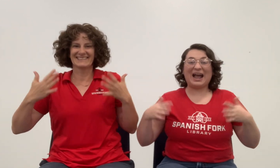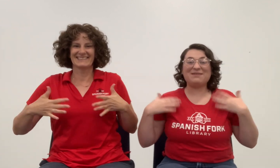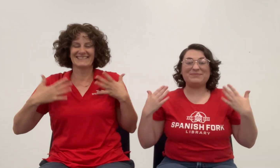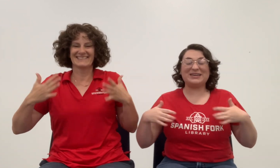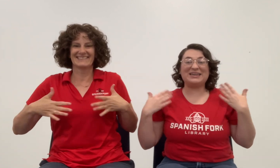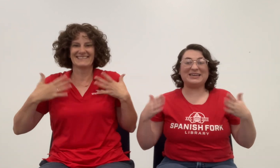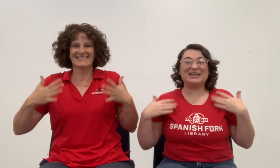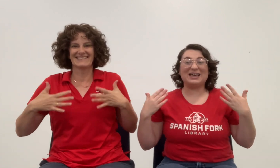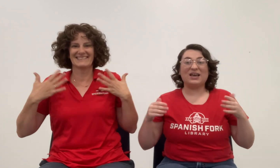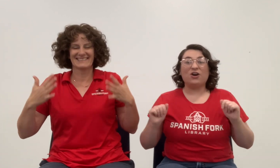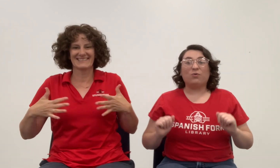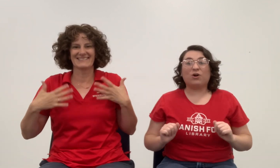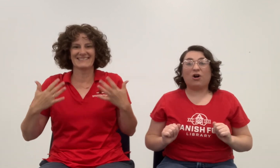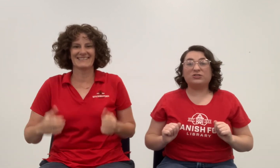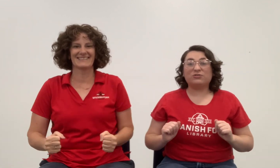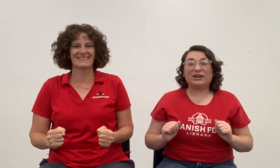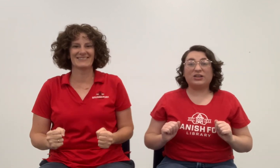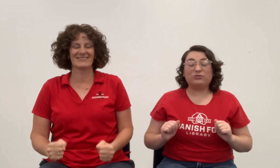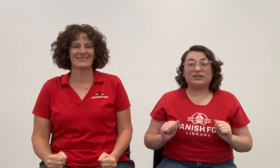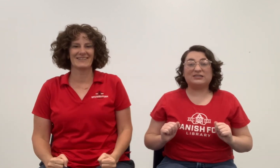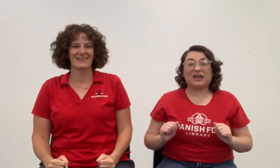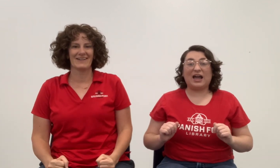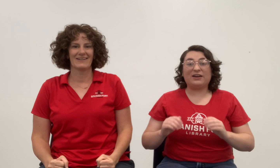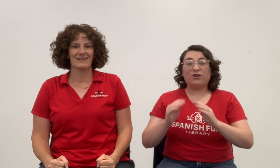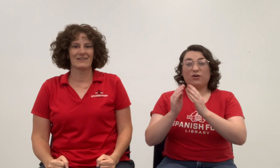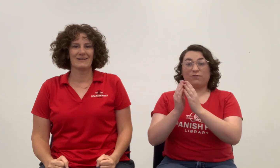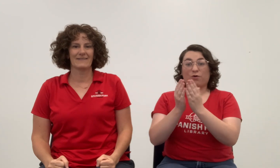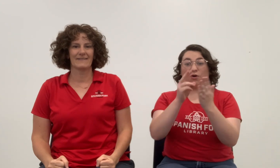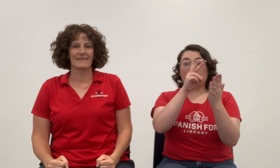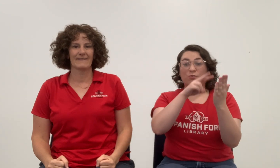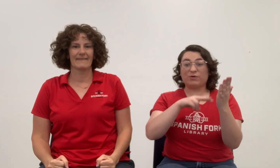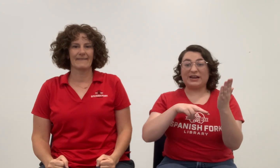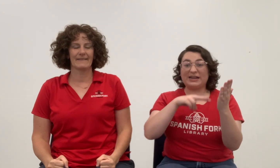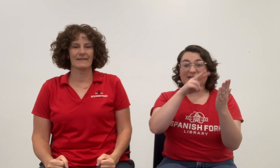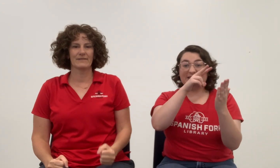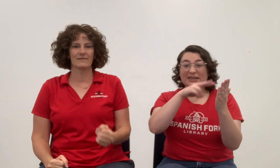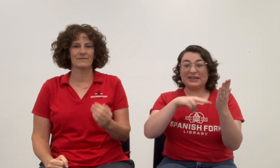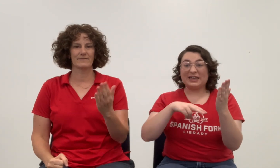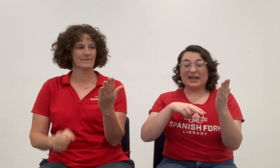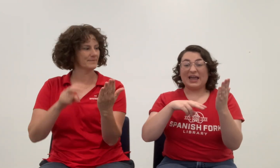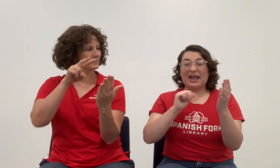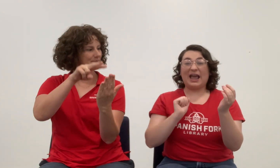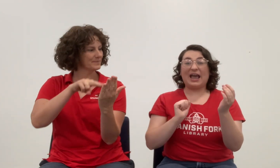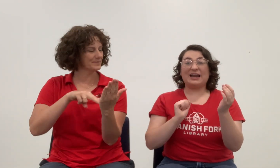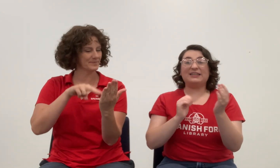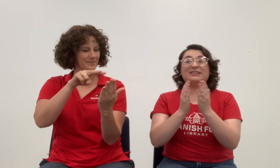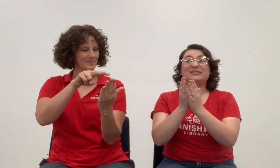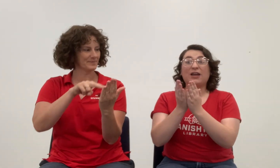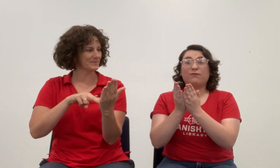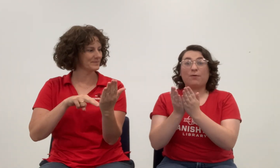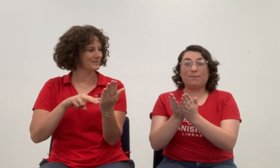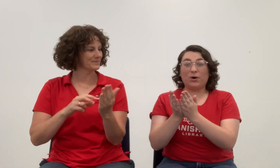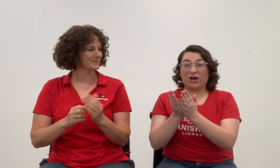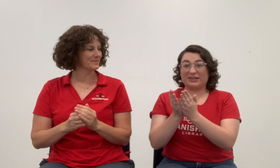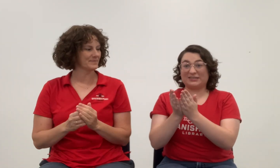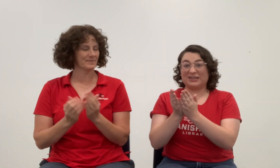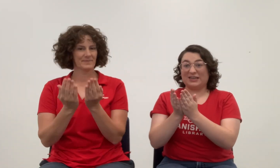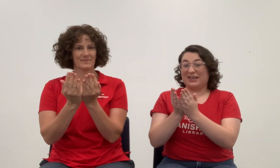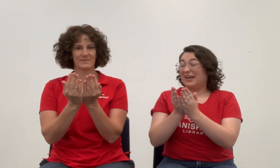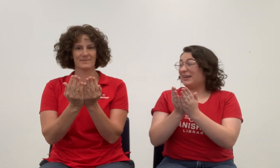happy. We're also gonna use the sign for read and the sign for books, because